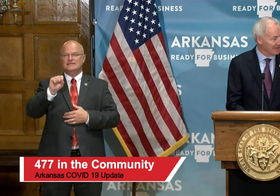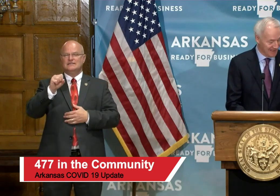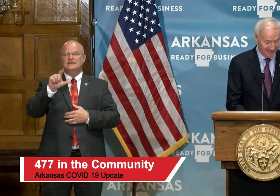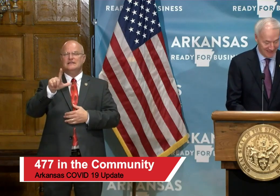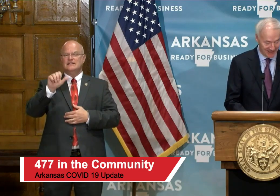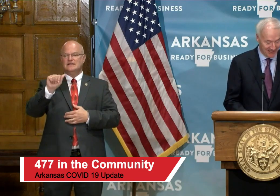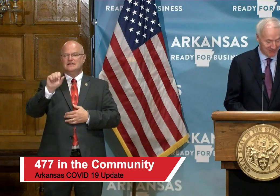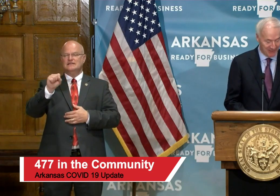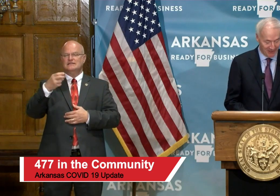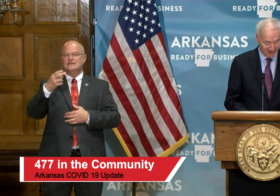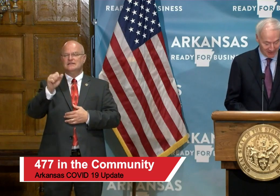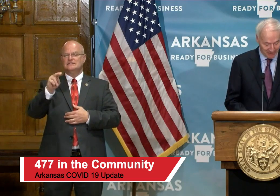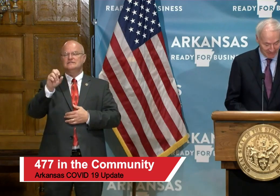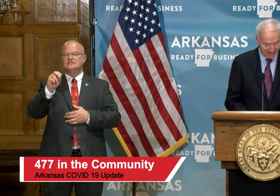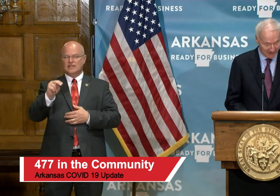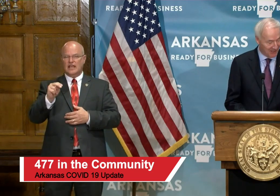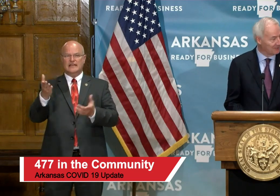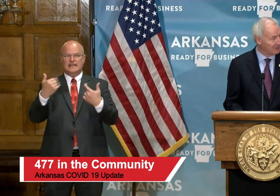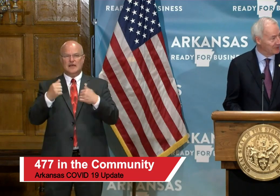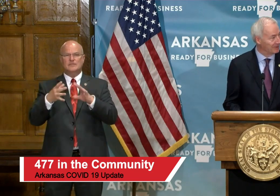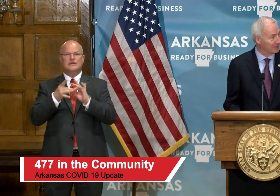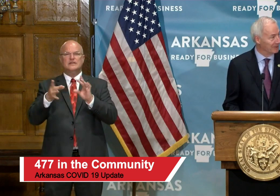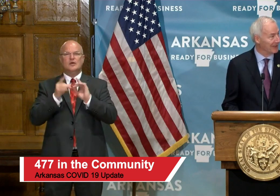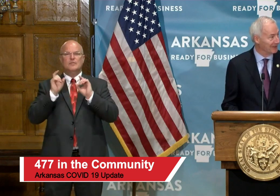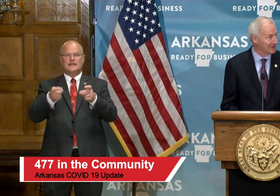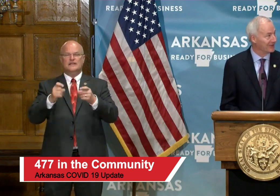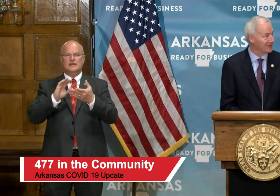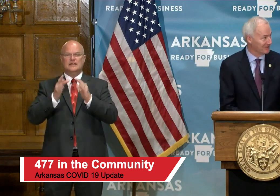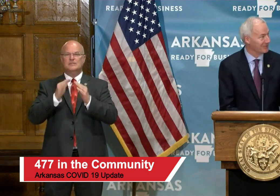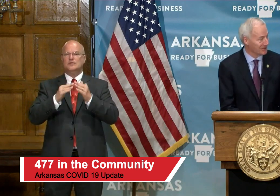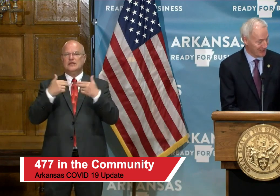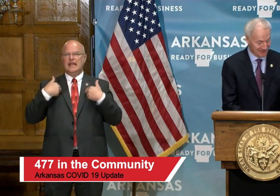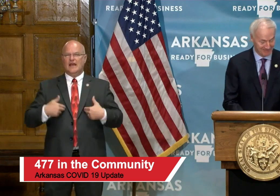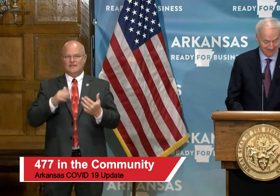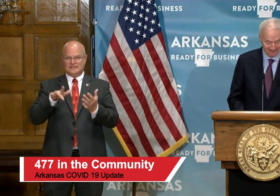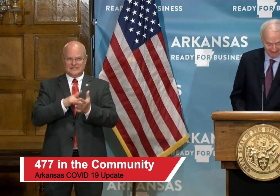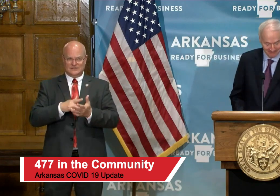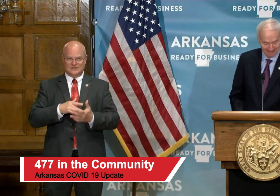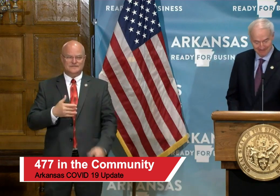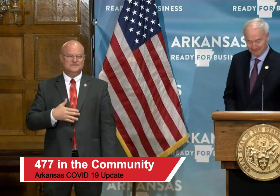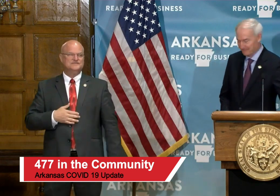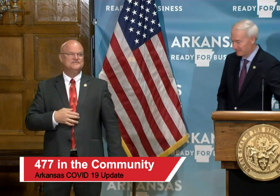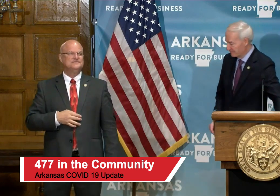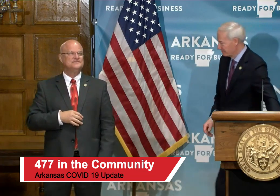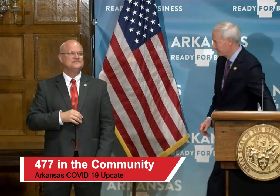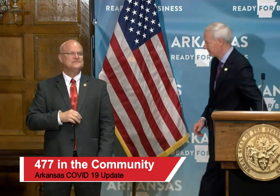Spencer up to come and talk a little bit about the contribution of the community health centers. Shannon.